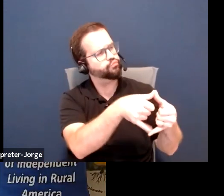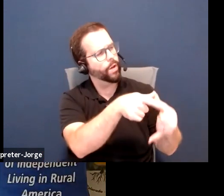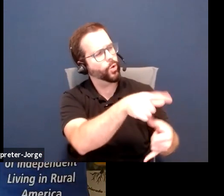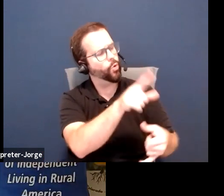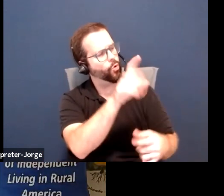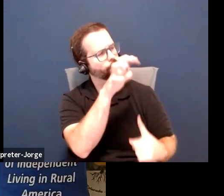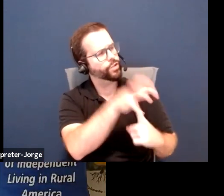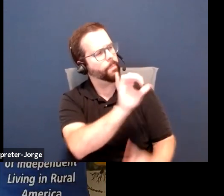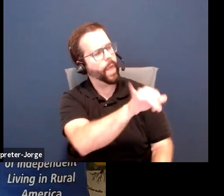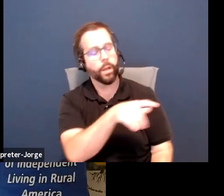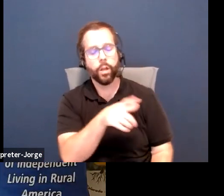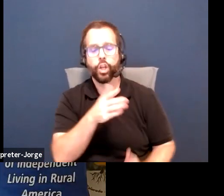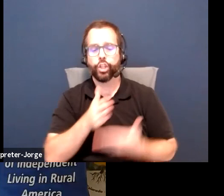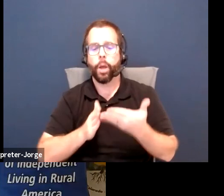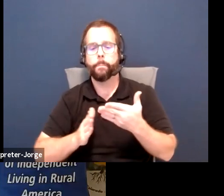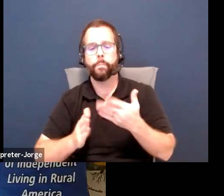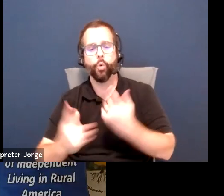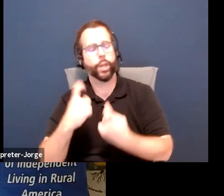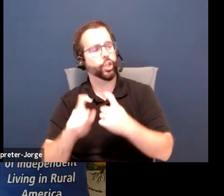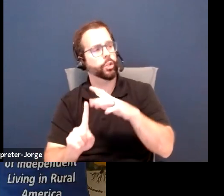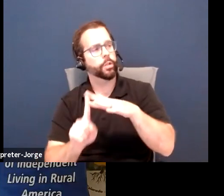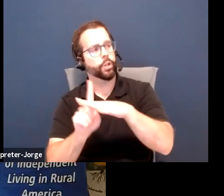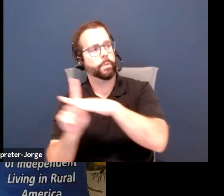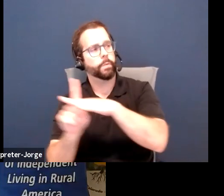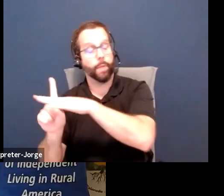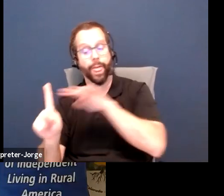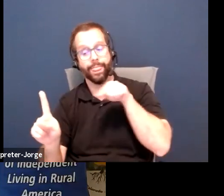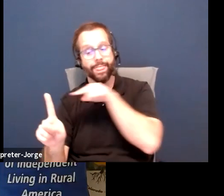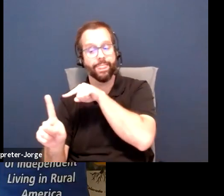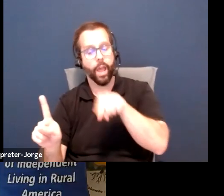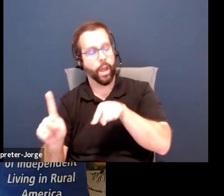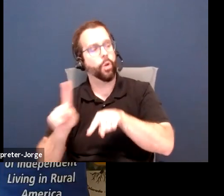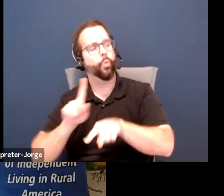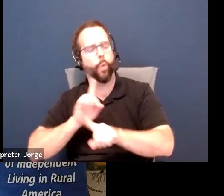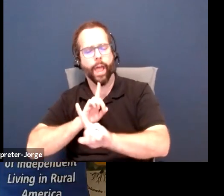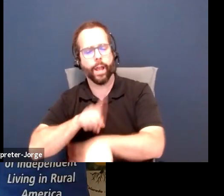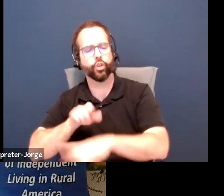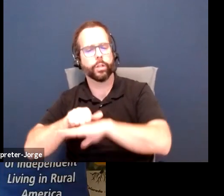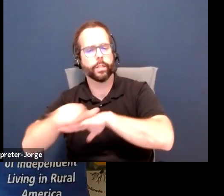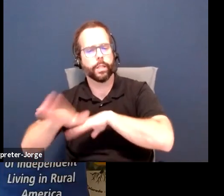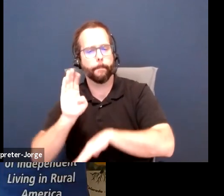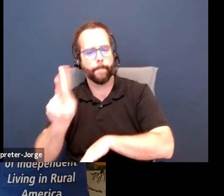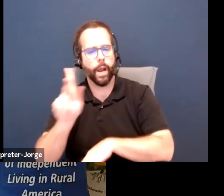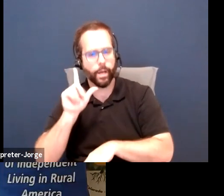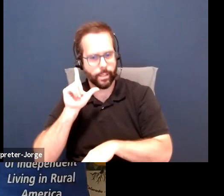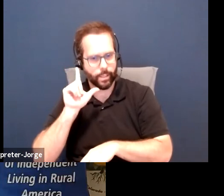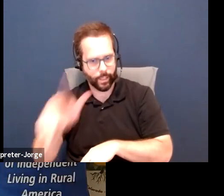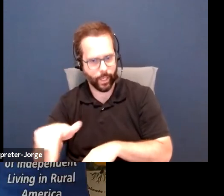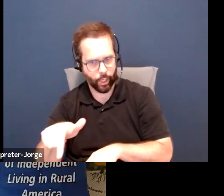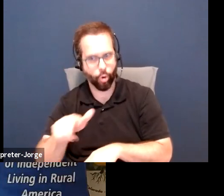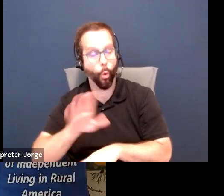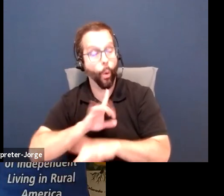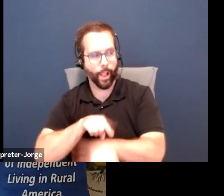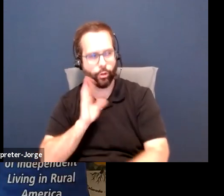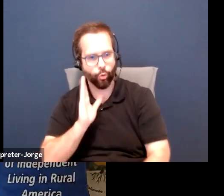came in, but we will get those answered. We will send those to you later if you don't mind, and we will get those answered. Man, I can't